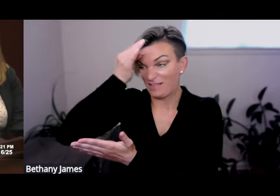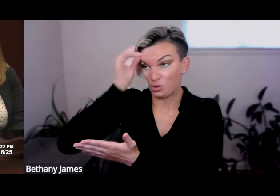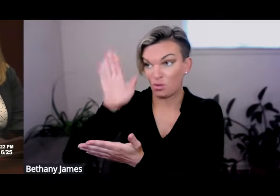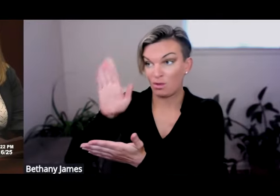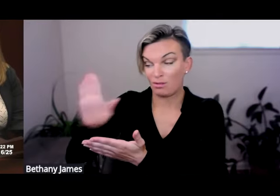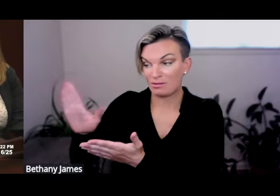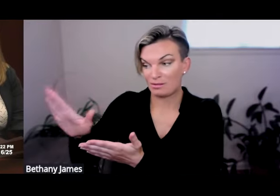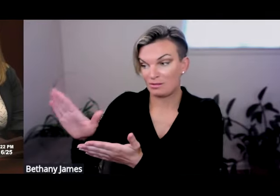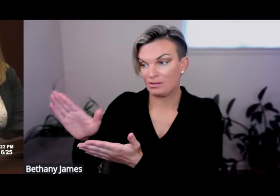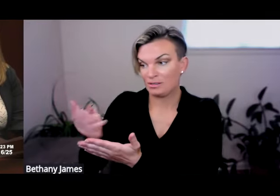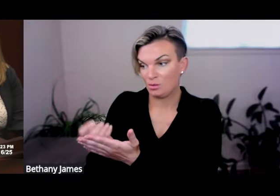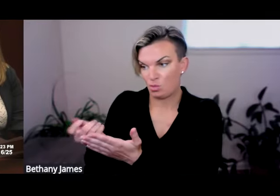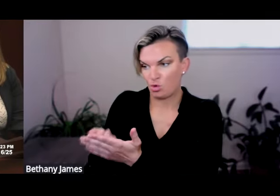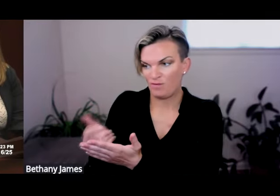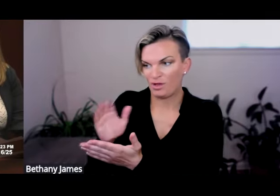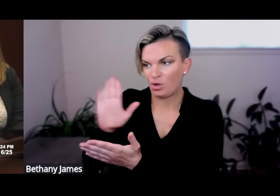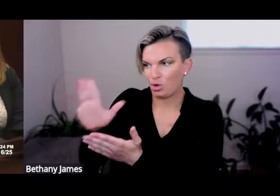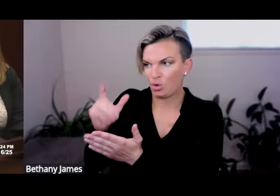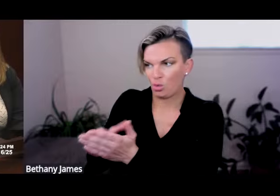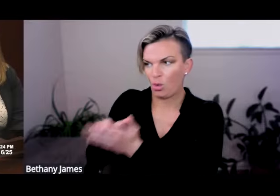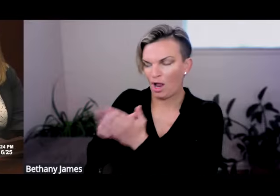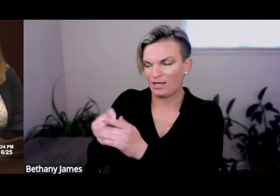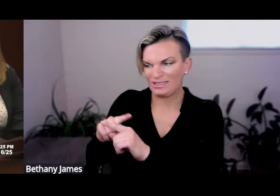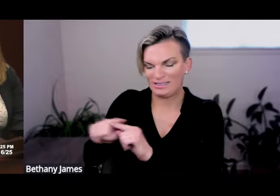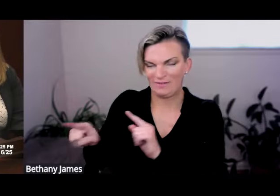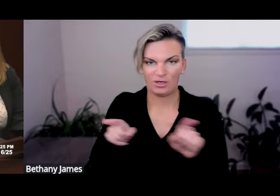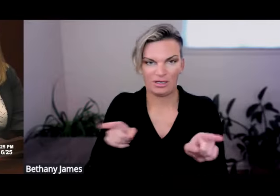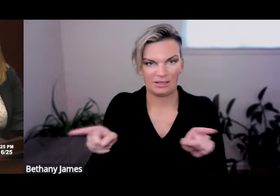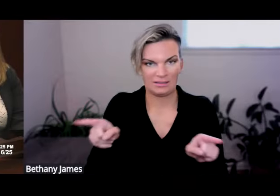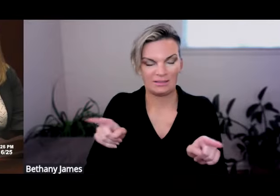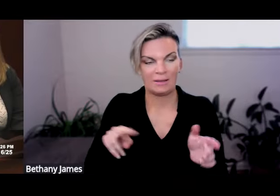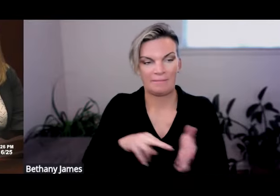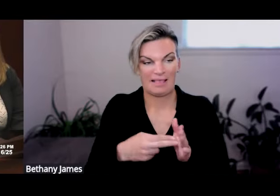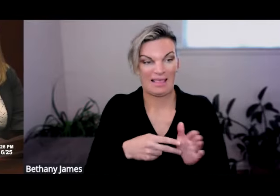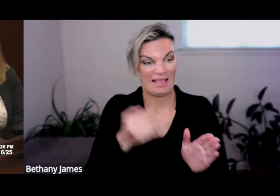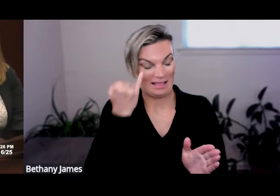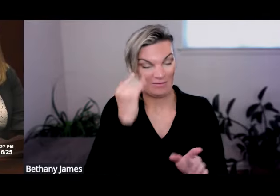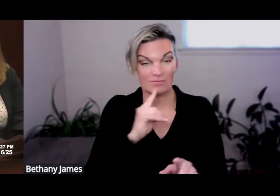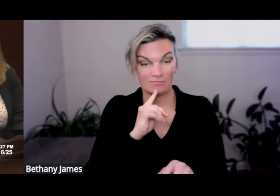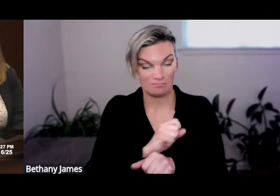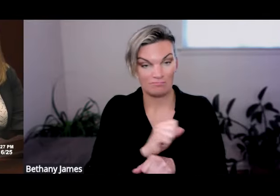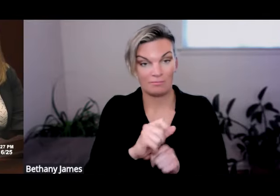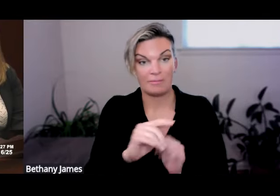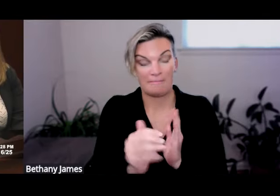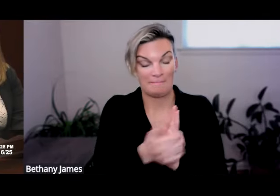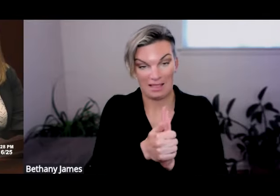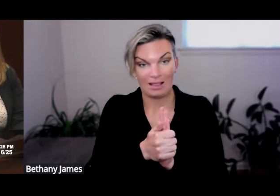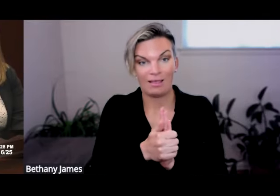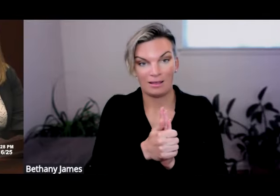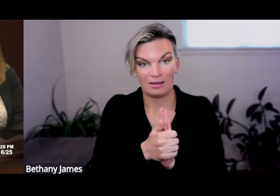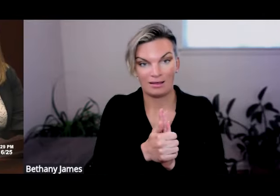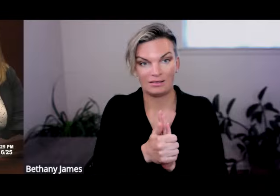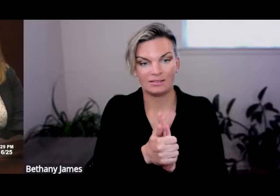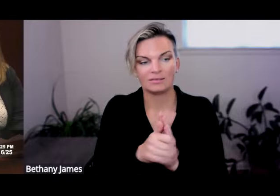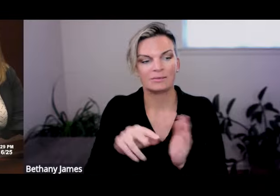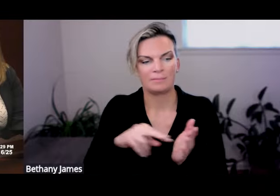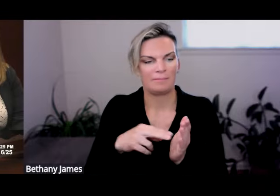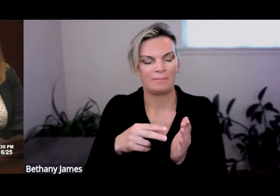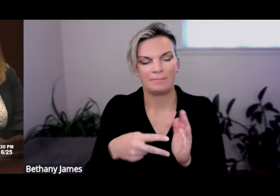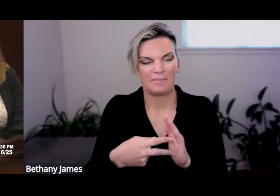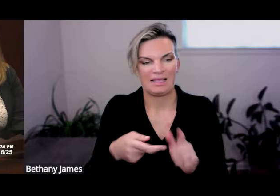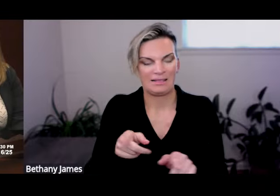So that tells me that the amendment does contemplate some sort of separation